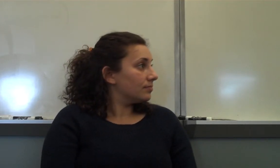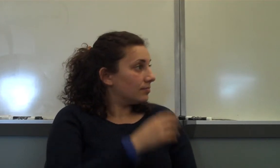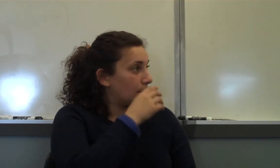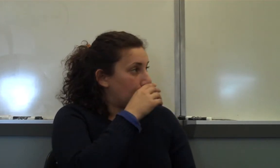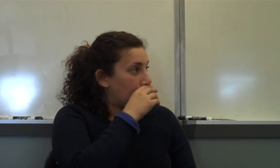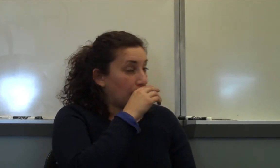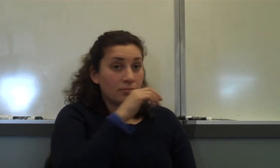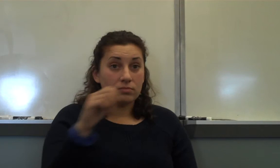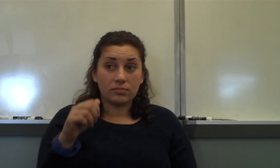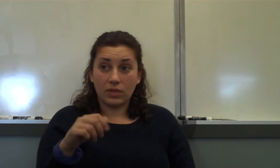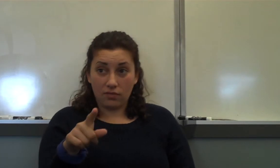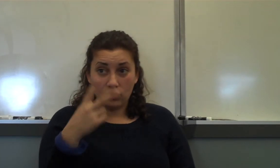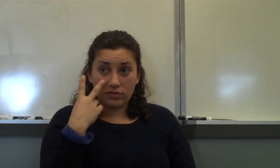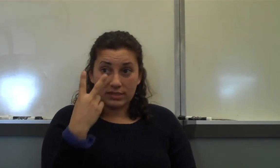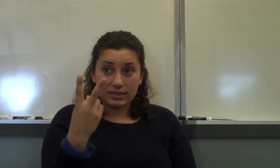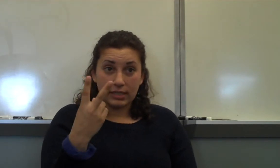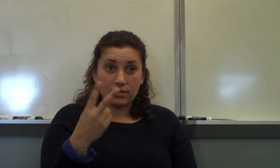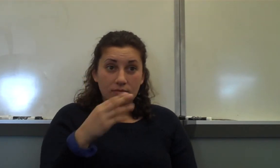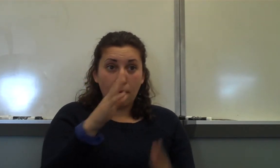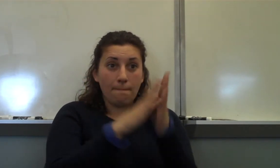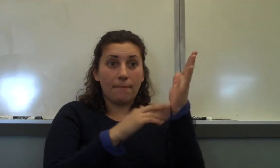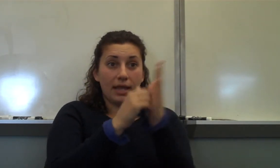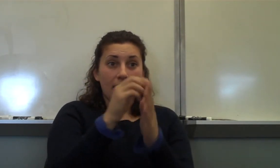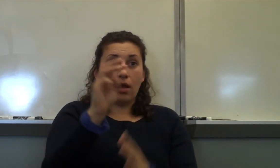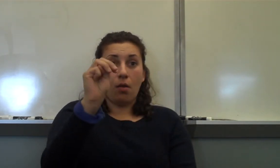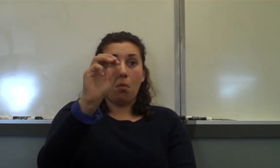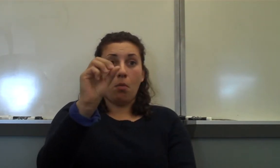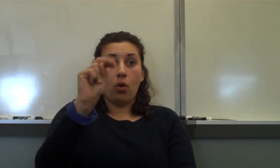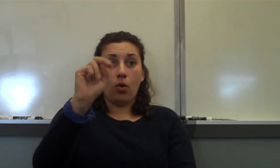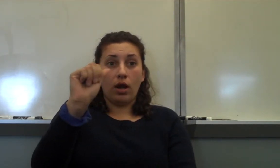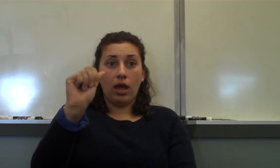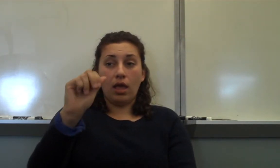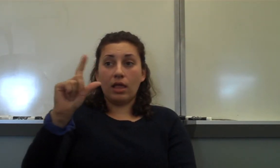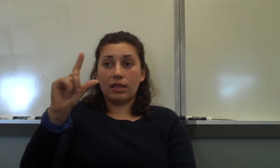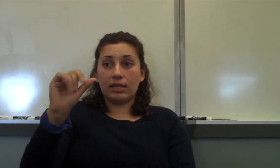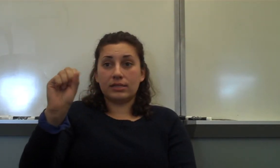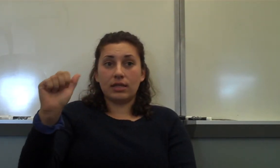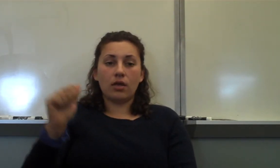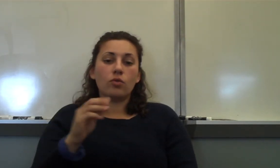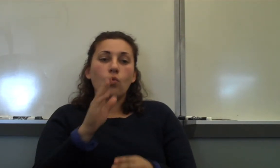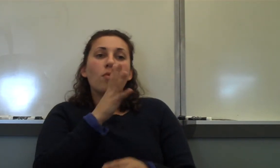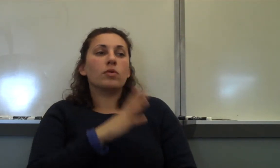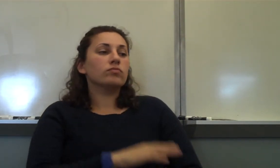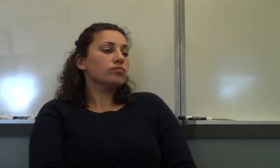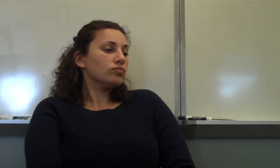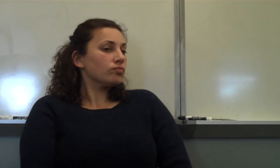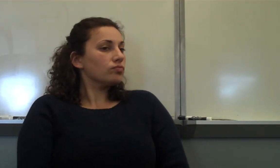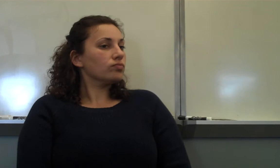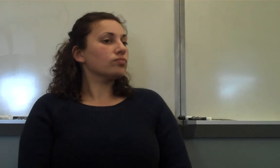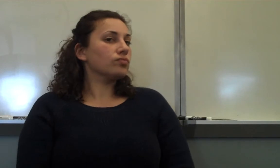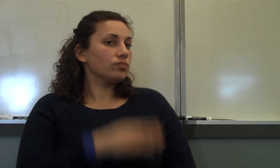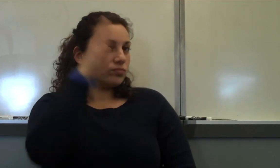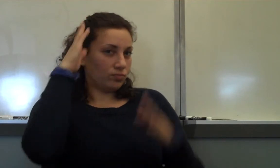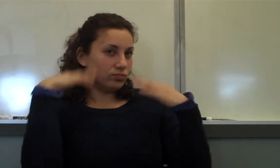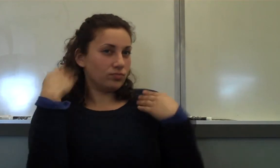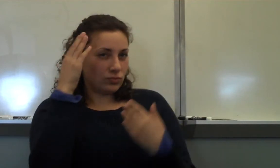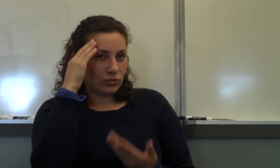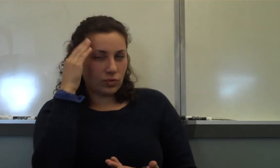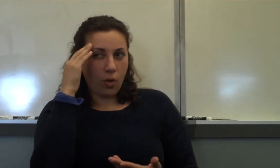Has anyone ever seen the Mona Lisa in person? No. It's in the Louvre. It's a very interesting